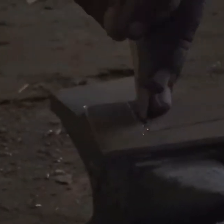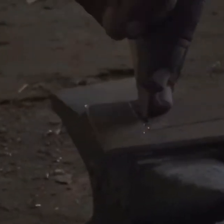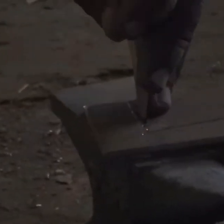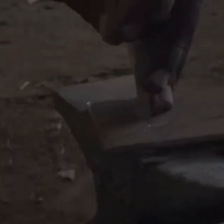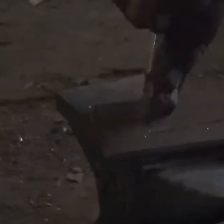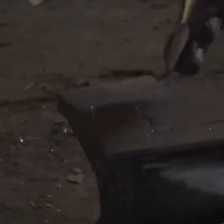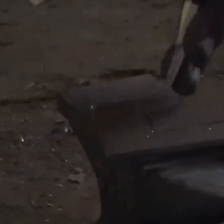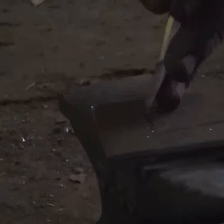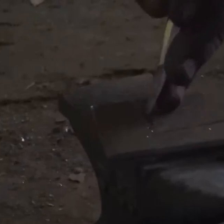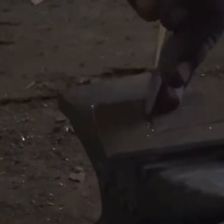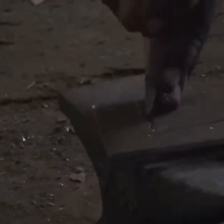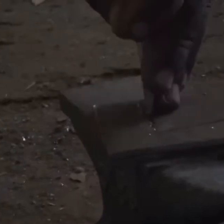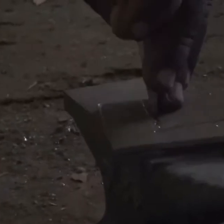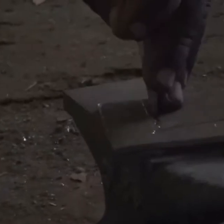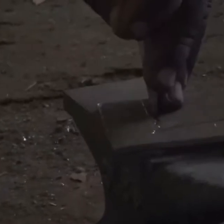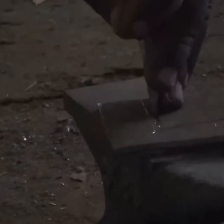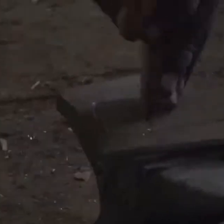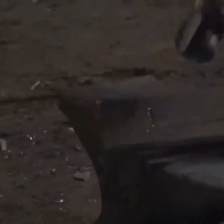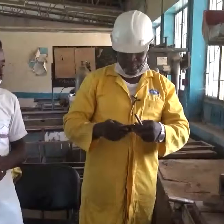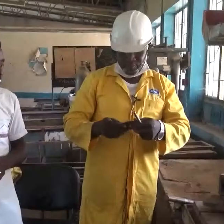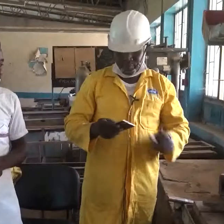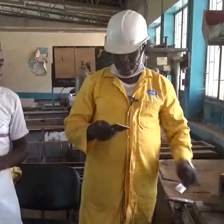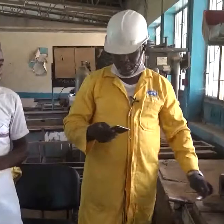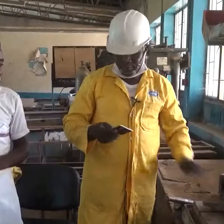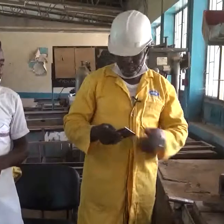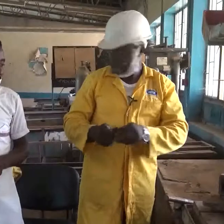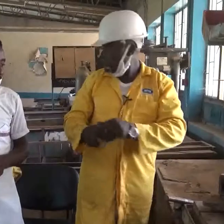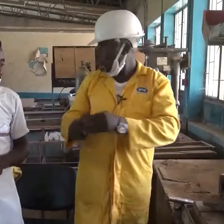We chisel it out.